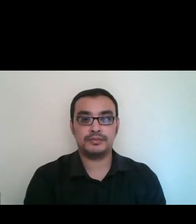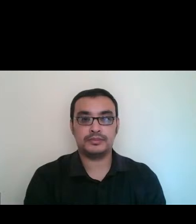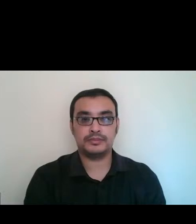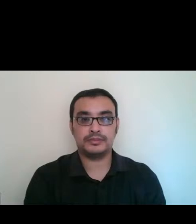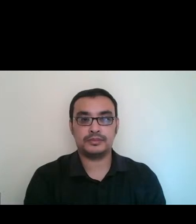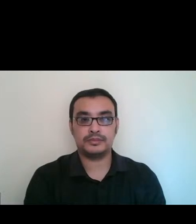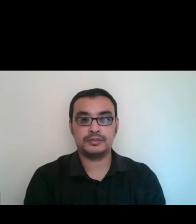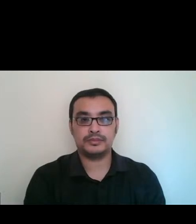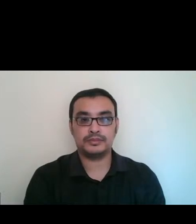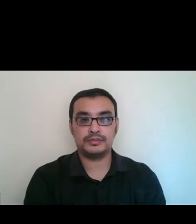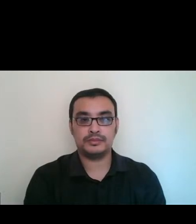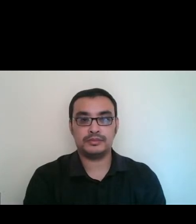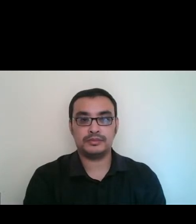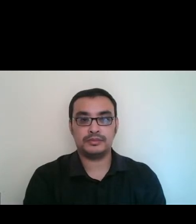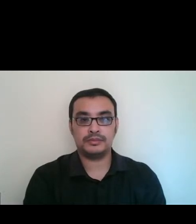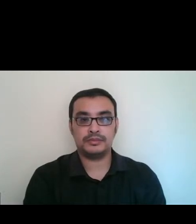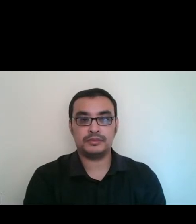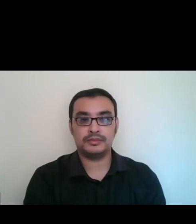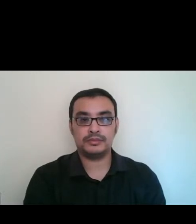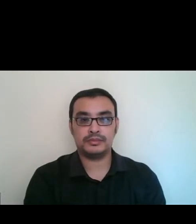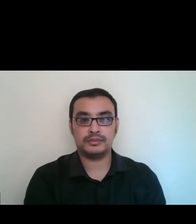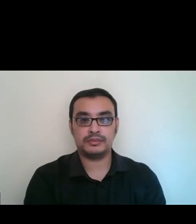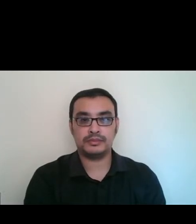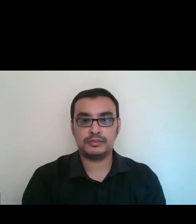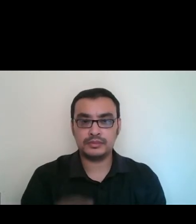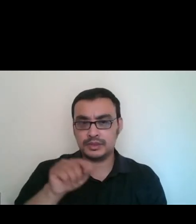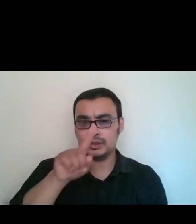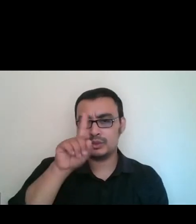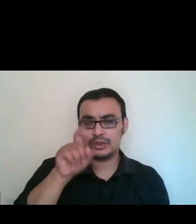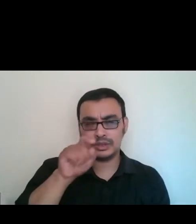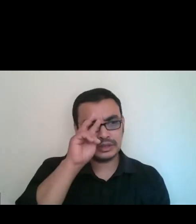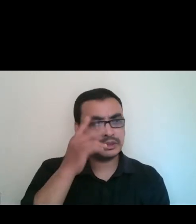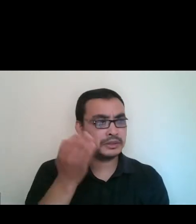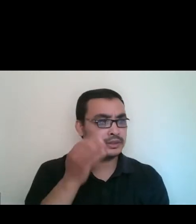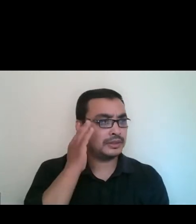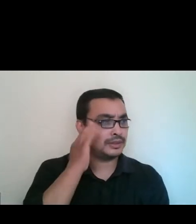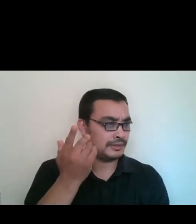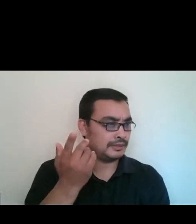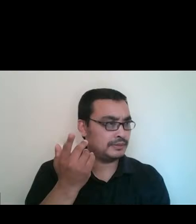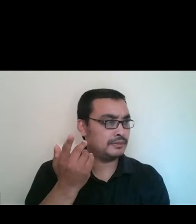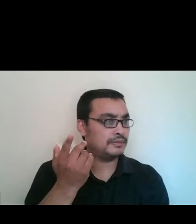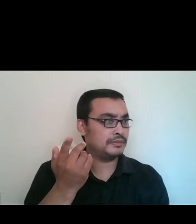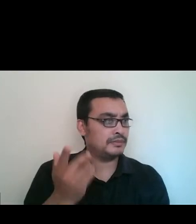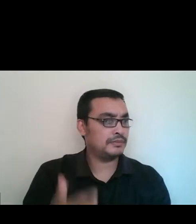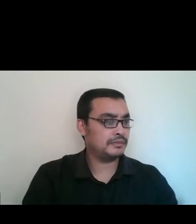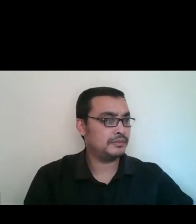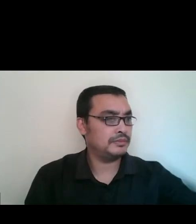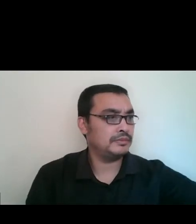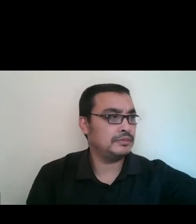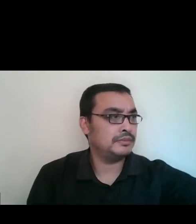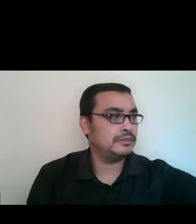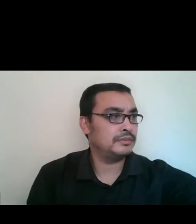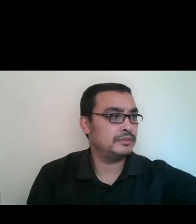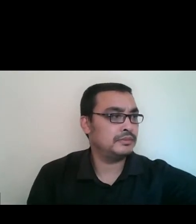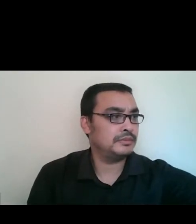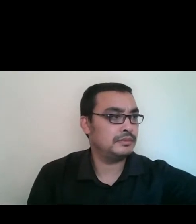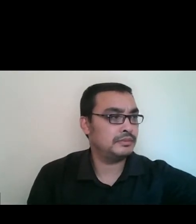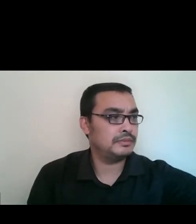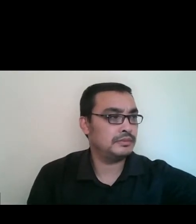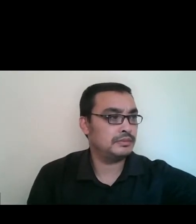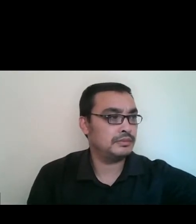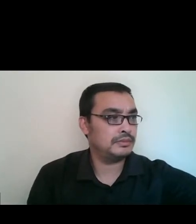I'm not sure whether this was a question for Mylene or was a question for ILC more broadly.